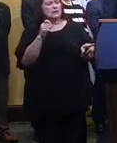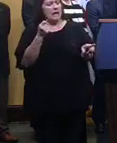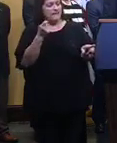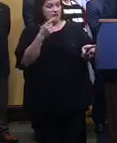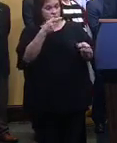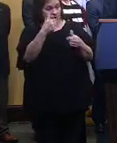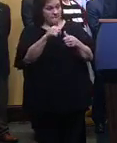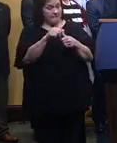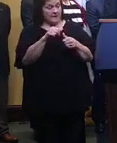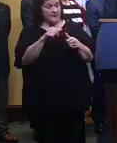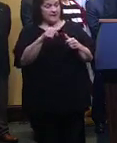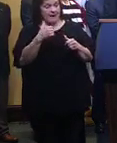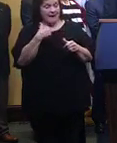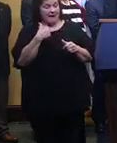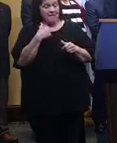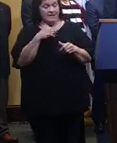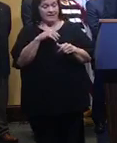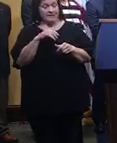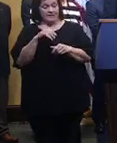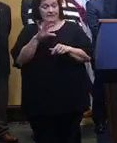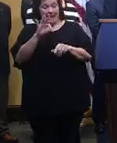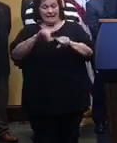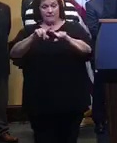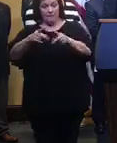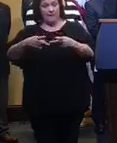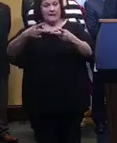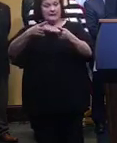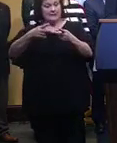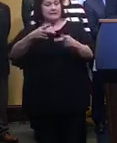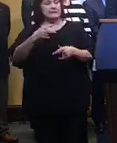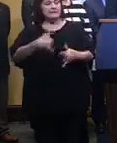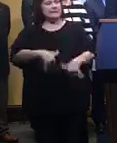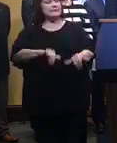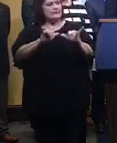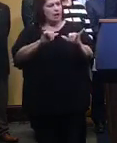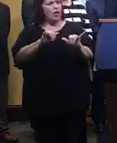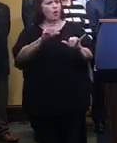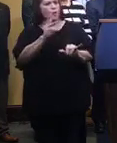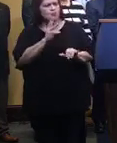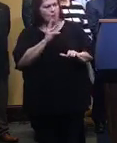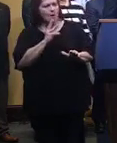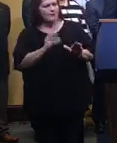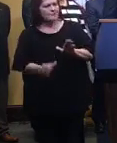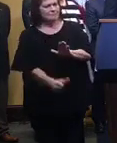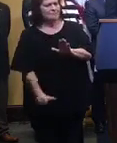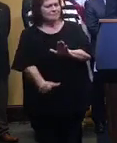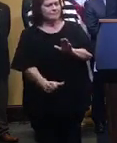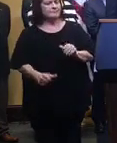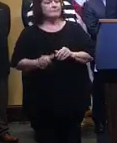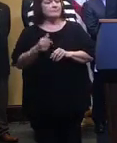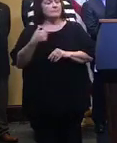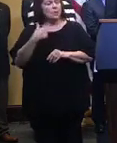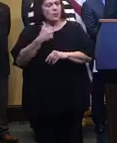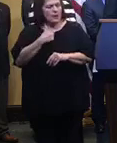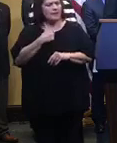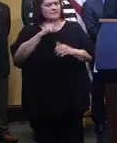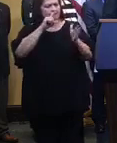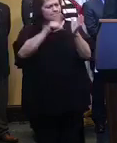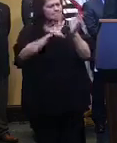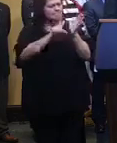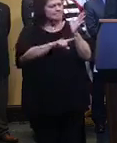9 locations that as of Monday last week at 6:30 p.m., there was still ponding water in those locations. And our teams are looking at them and